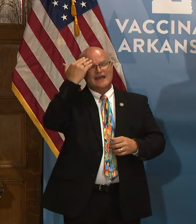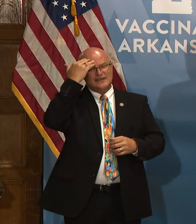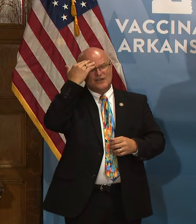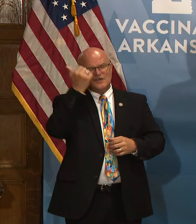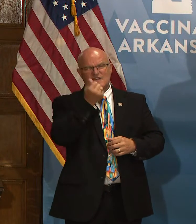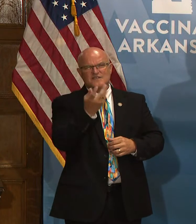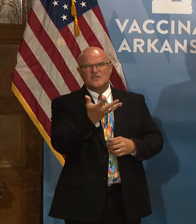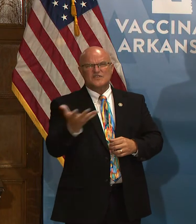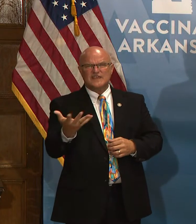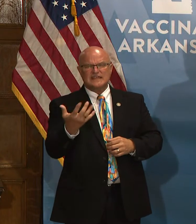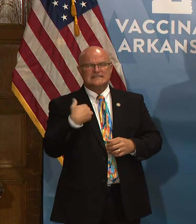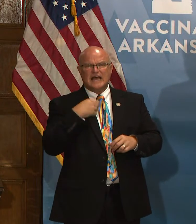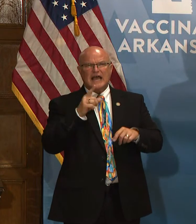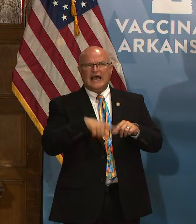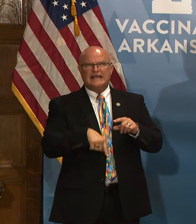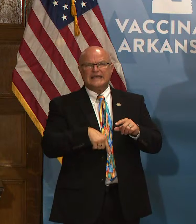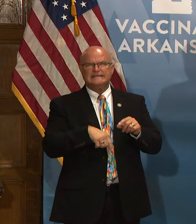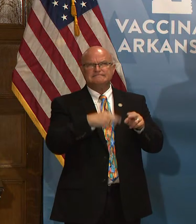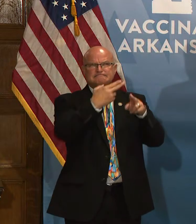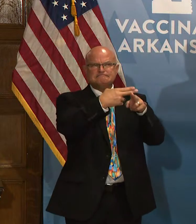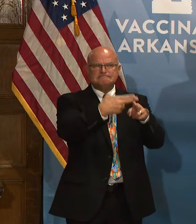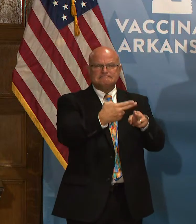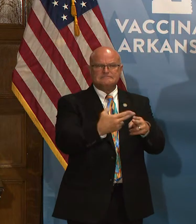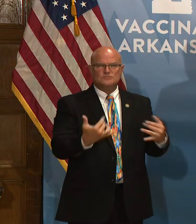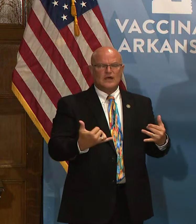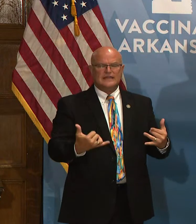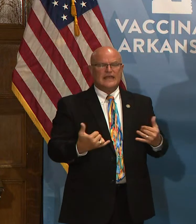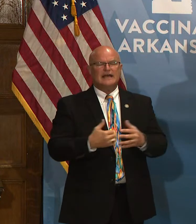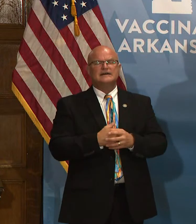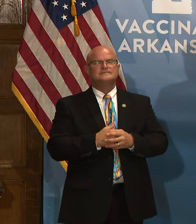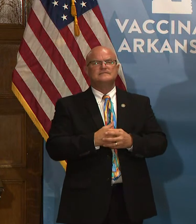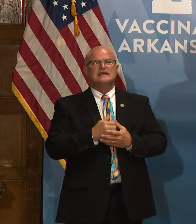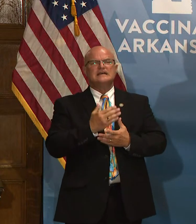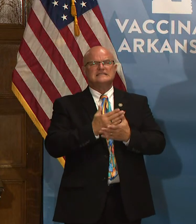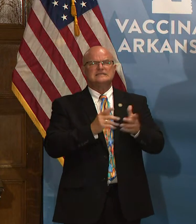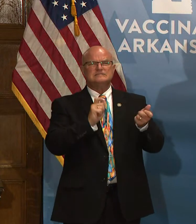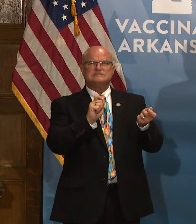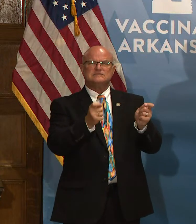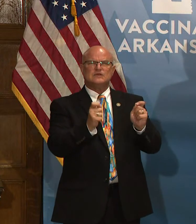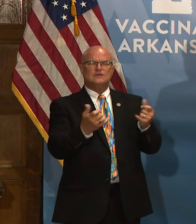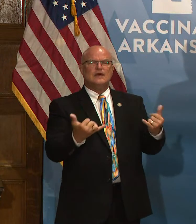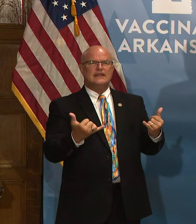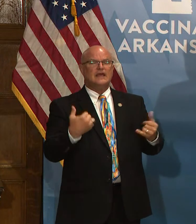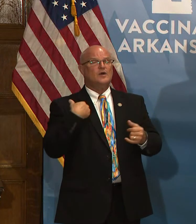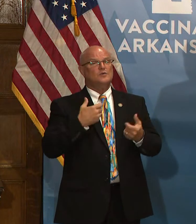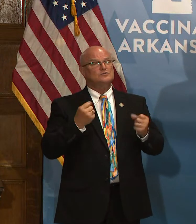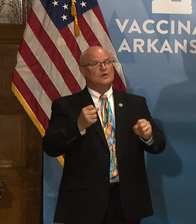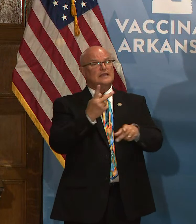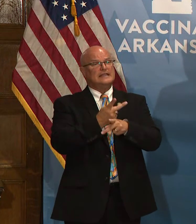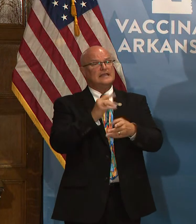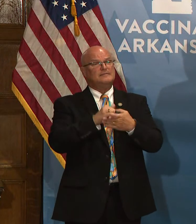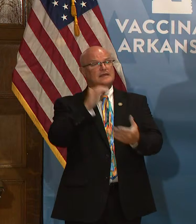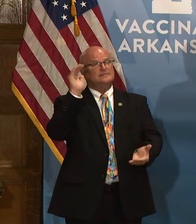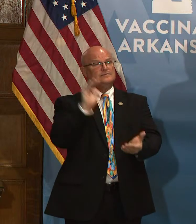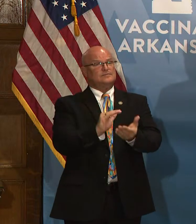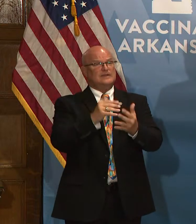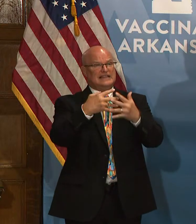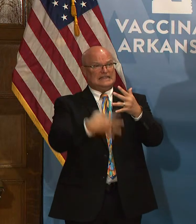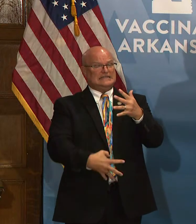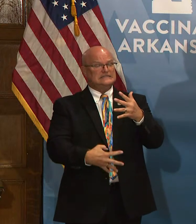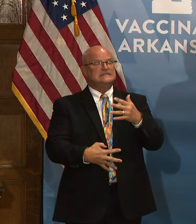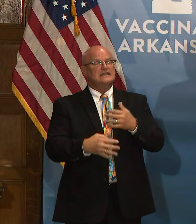couple of items. I could not recite what those are to you. There are some technical corrections, and we're going to try to keep that to a minimal